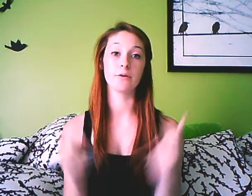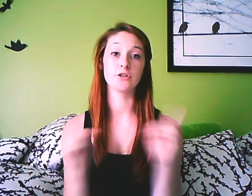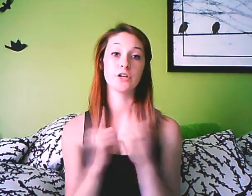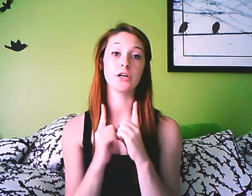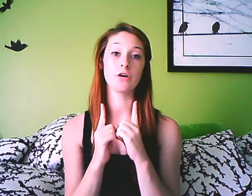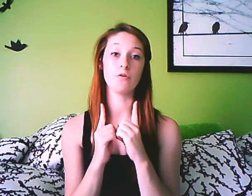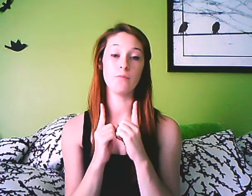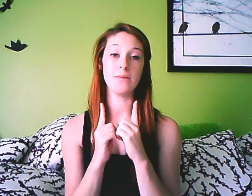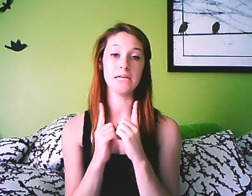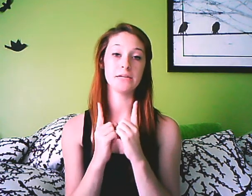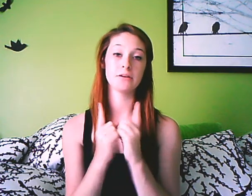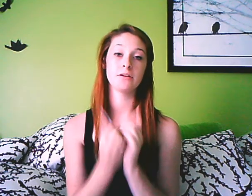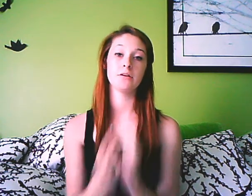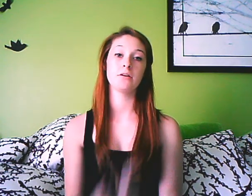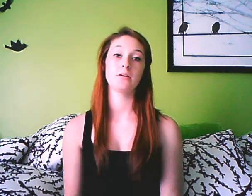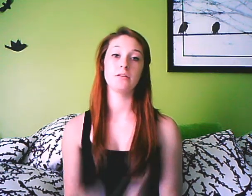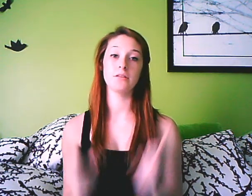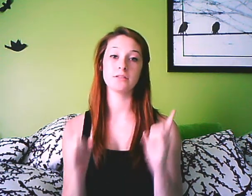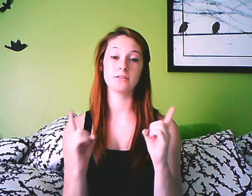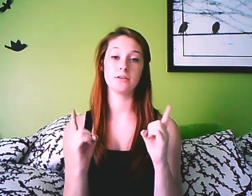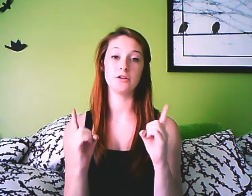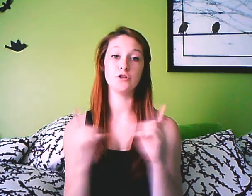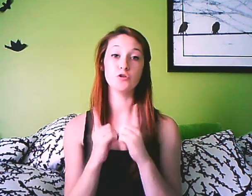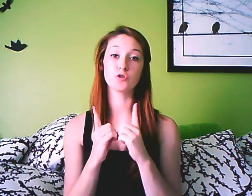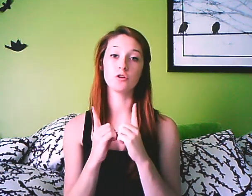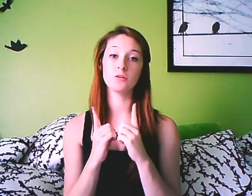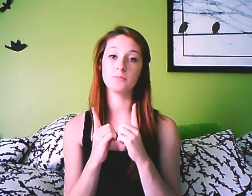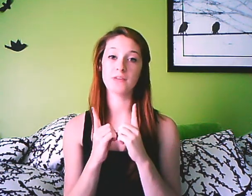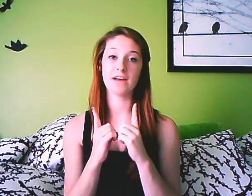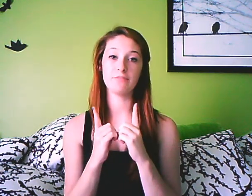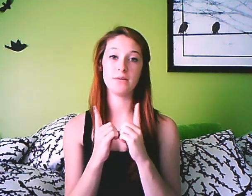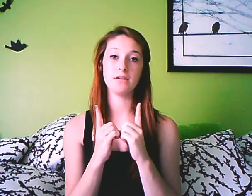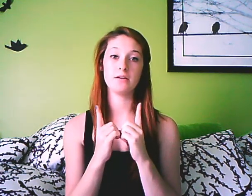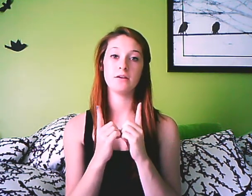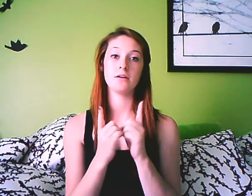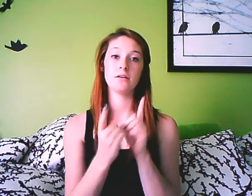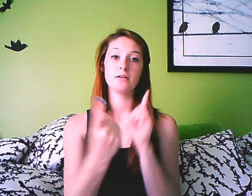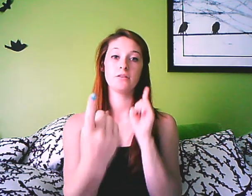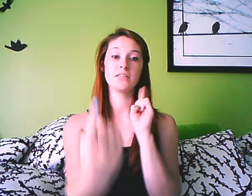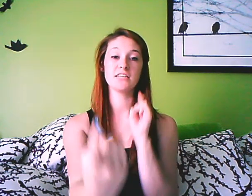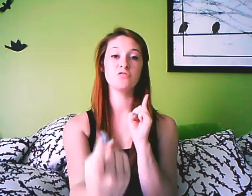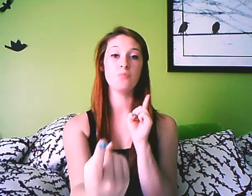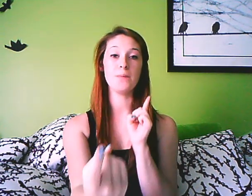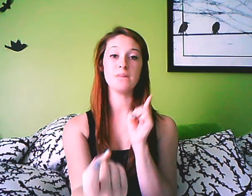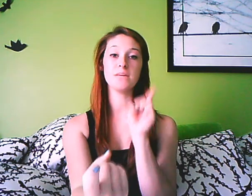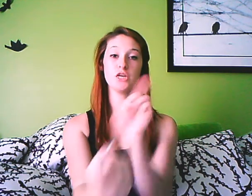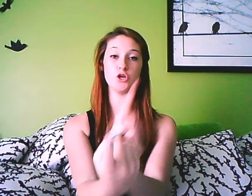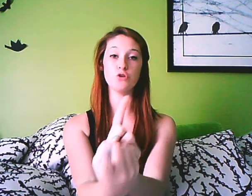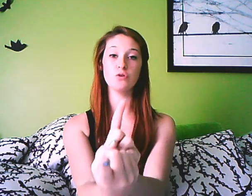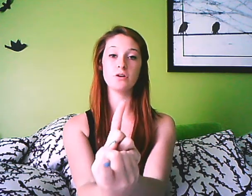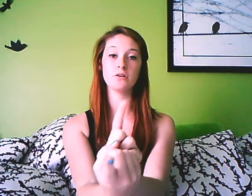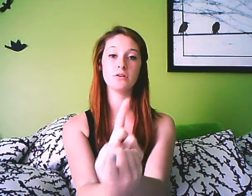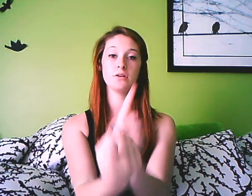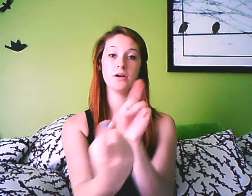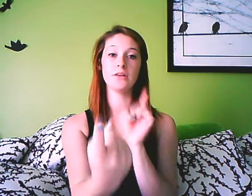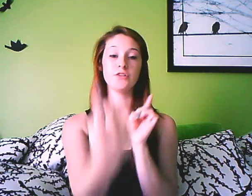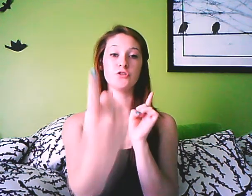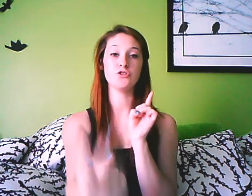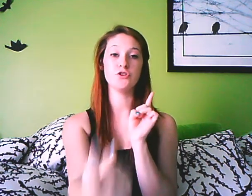we're just going to go over meet. This is the neutral sign of meet. This is me meet you, and this is you